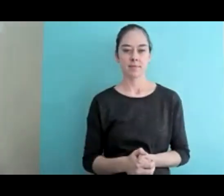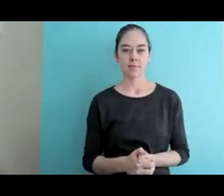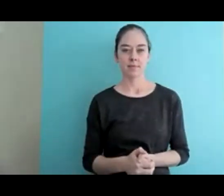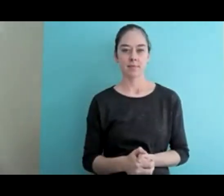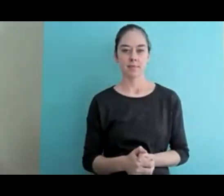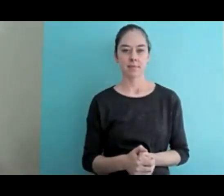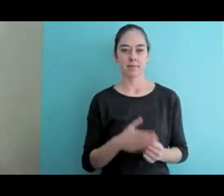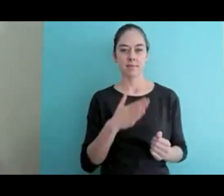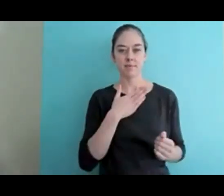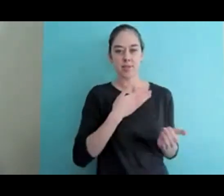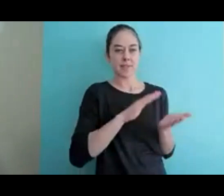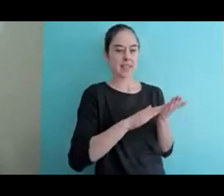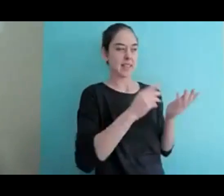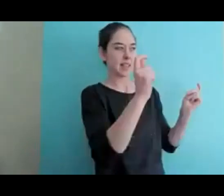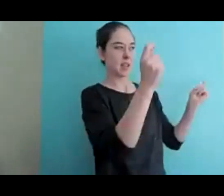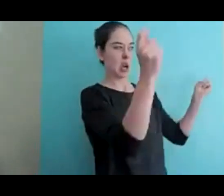Just fixing the curtains.